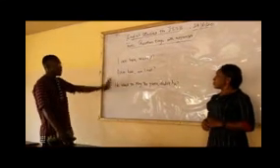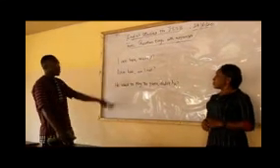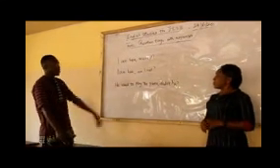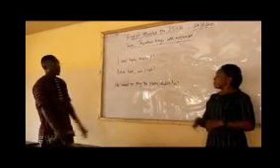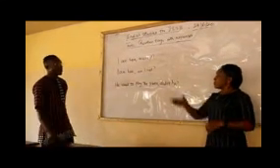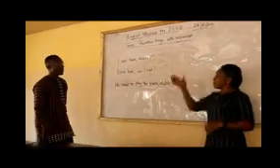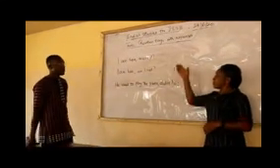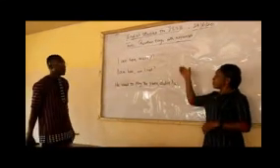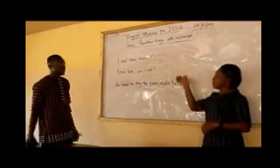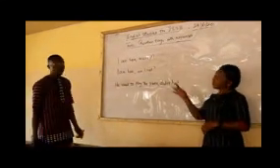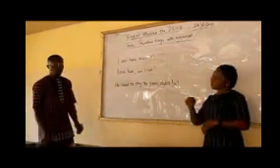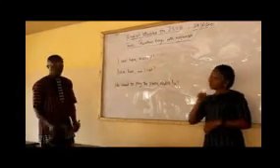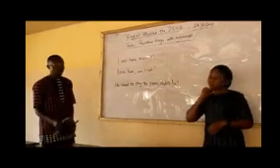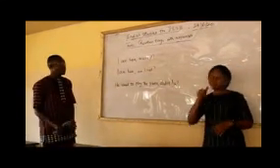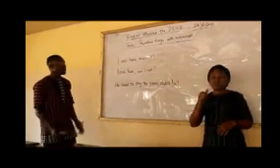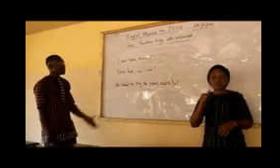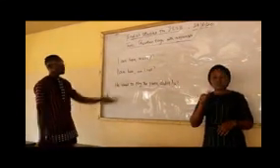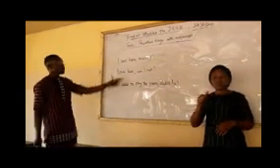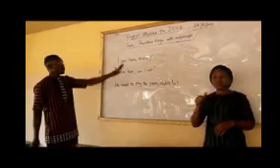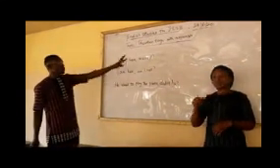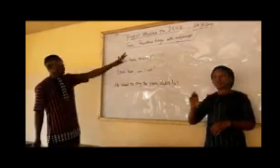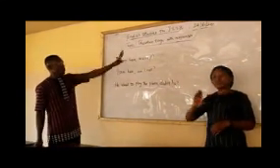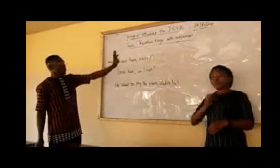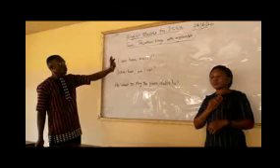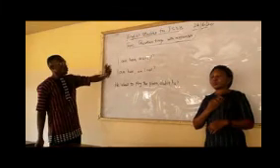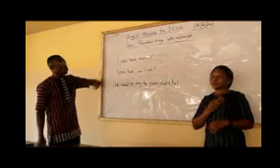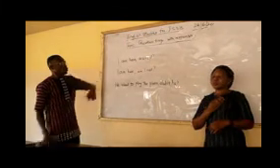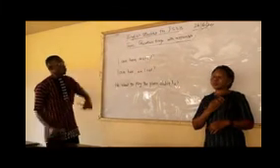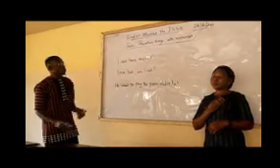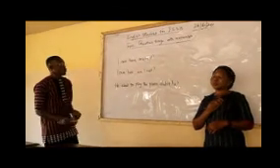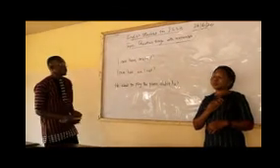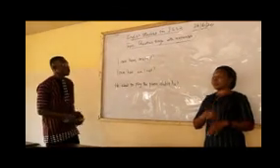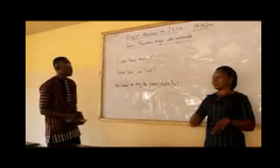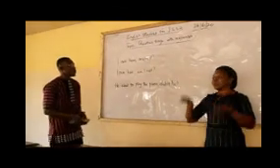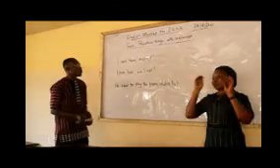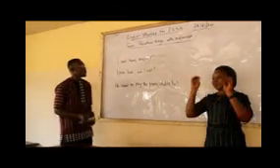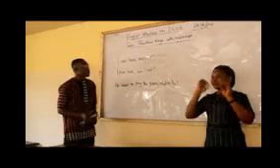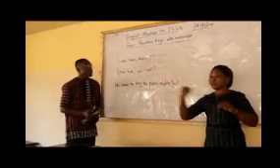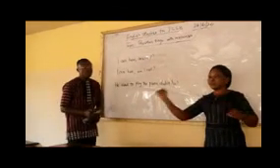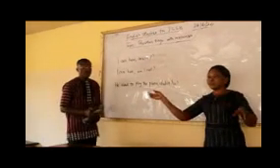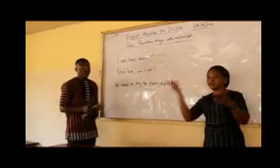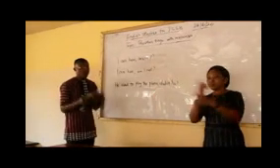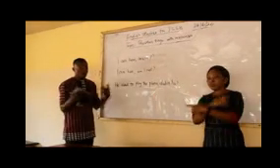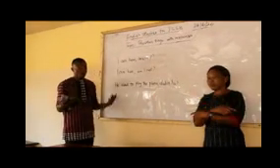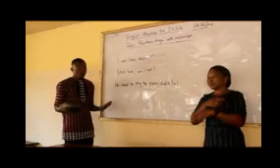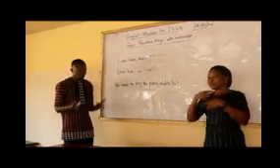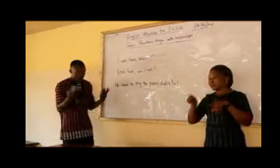These are not what we have come here to do today. We have come to let you